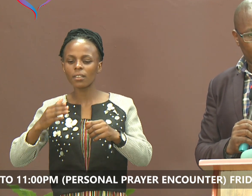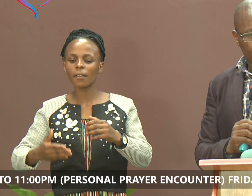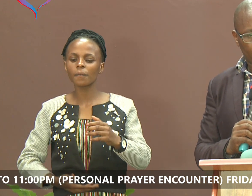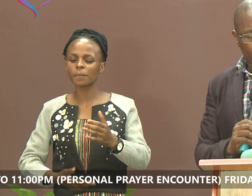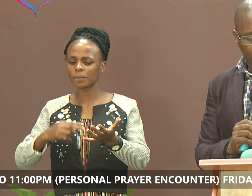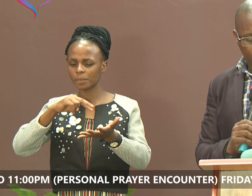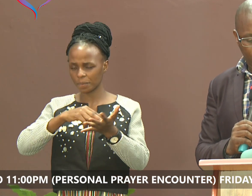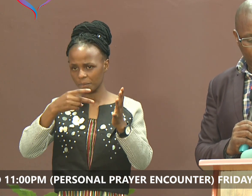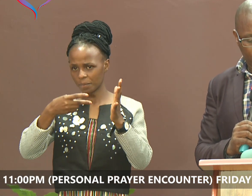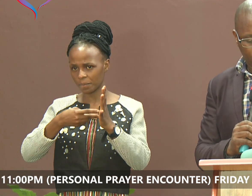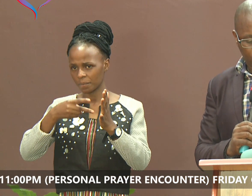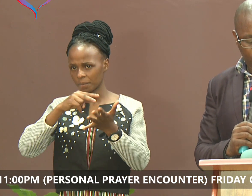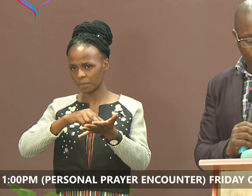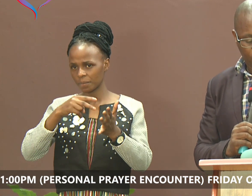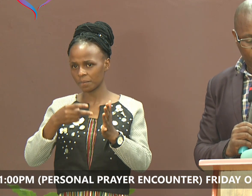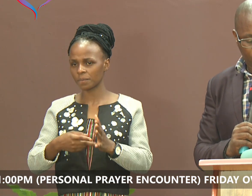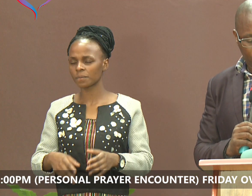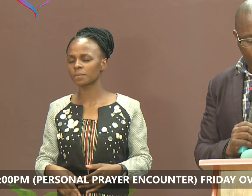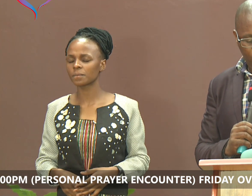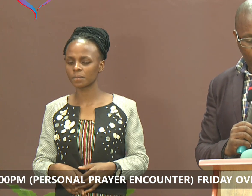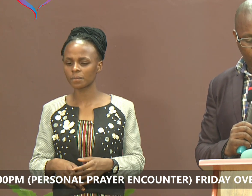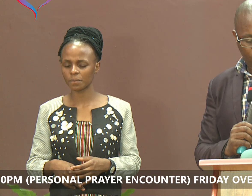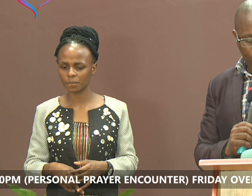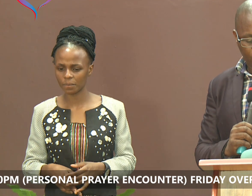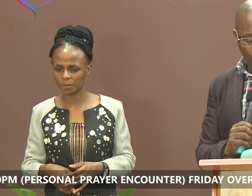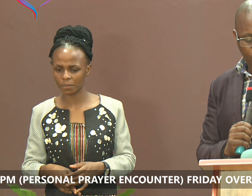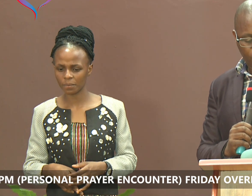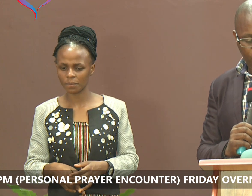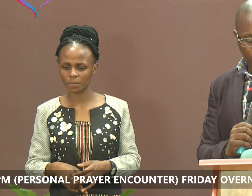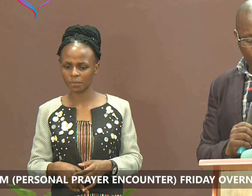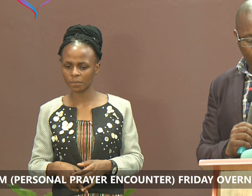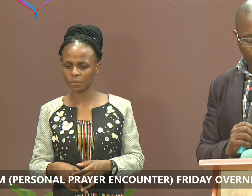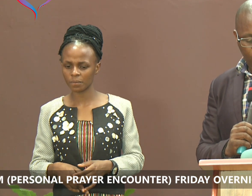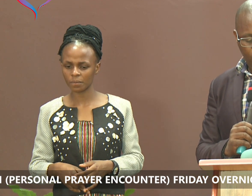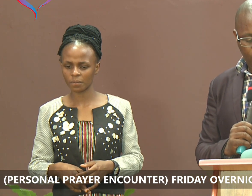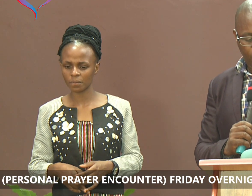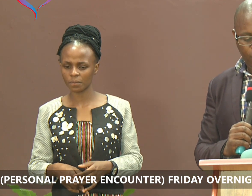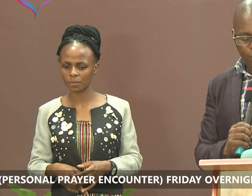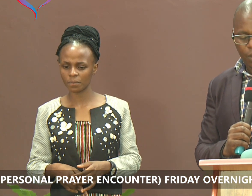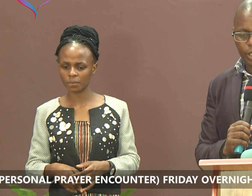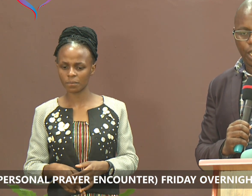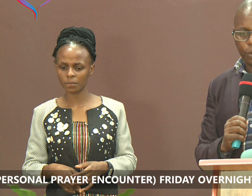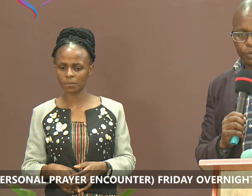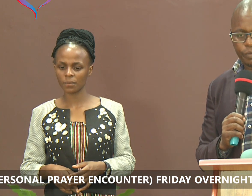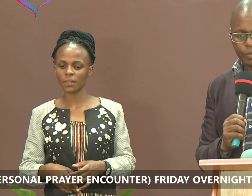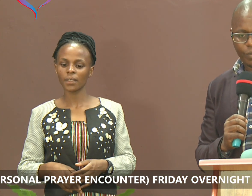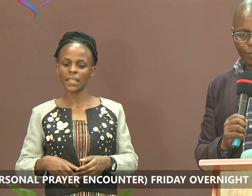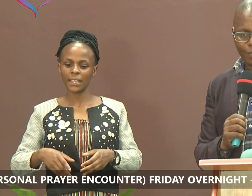n'alowoozaako n'ategeka bulungi n'abigatta wamu bw'abiteeka awamu bikola obubaka nga bulina kye butegeeza. The